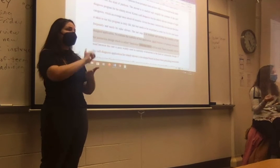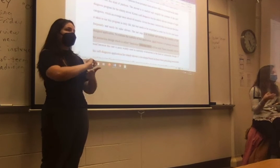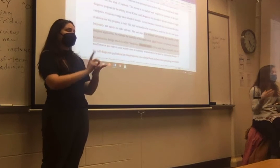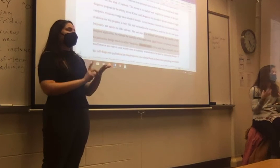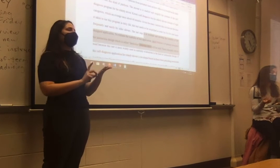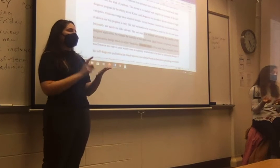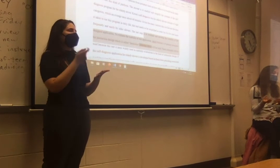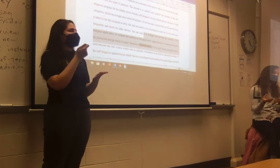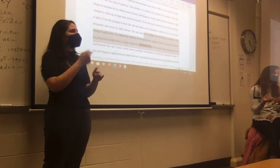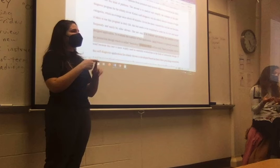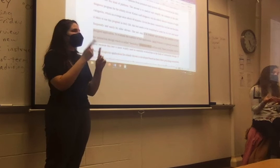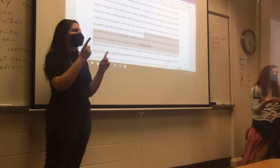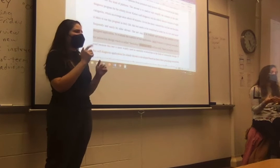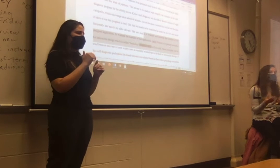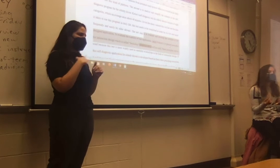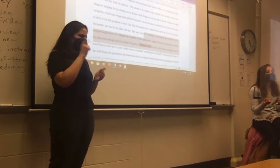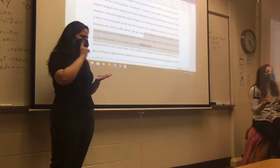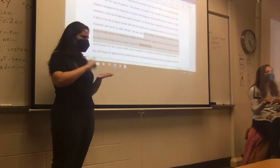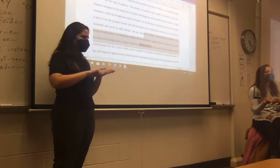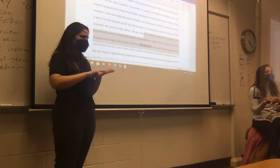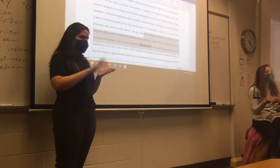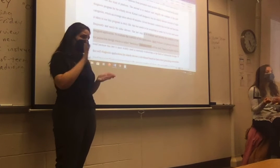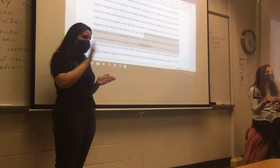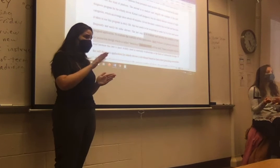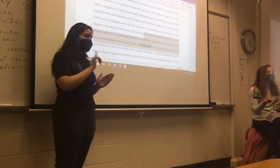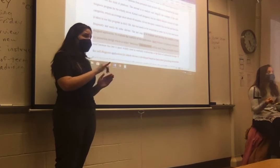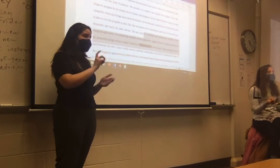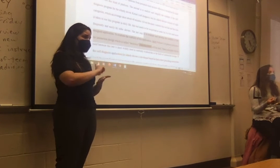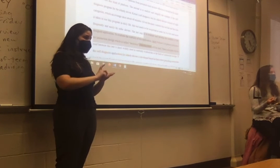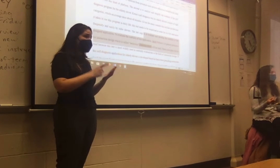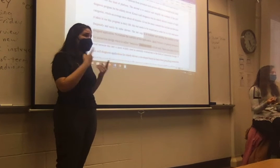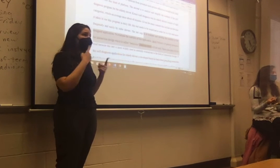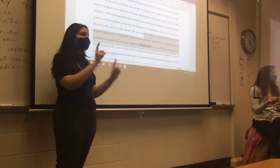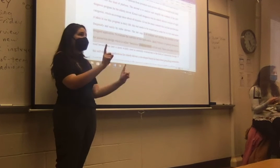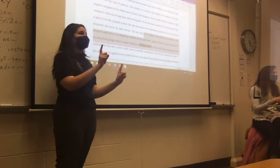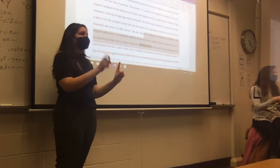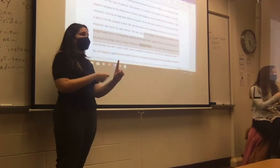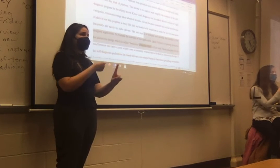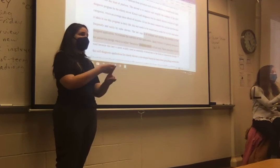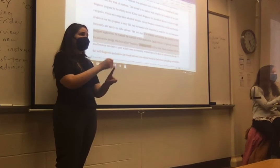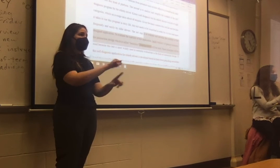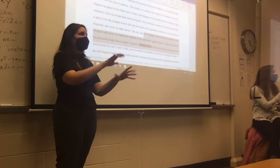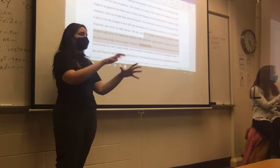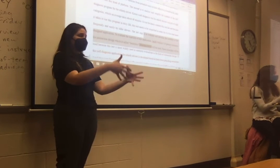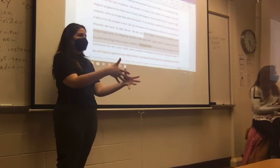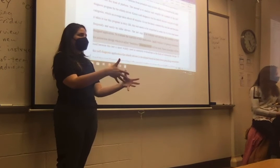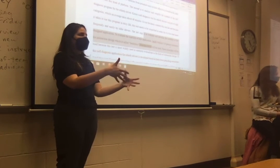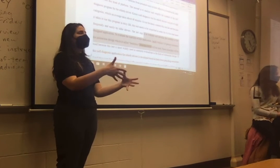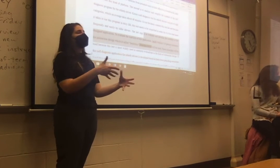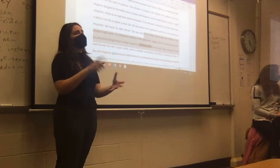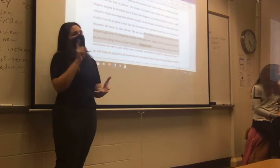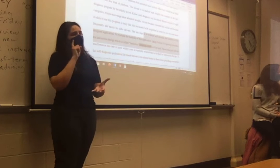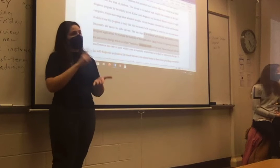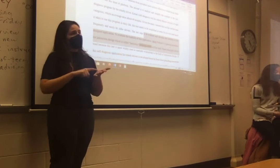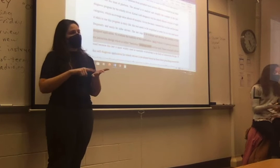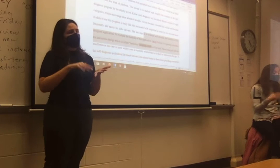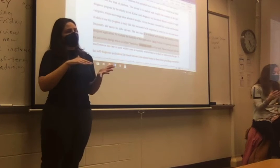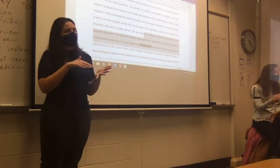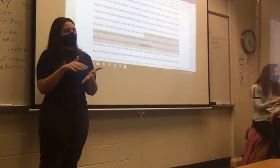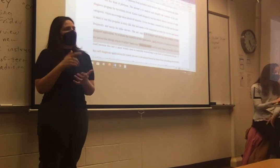of the design as opposed to maybe your research study, right? But you can imagine